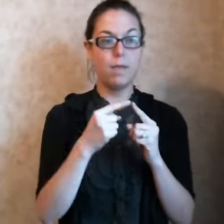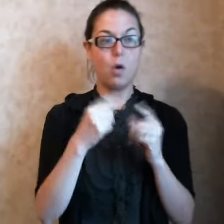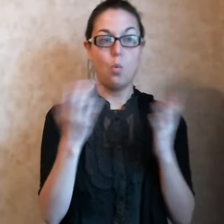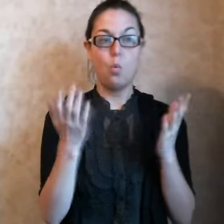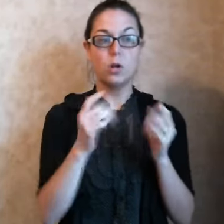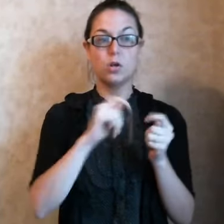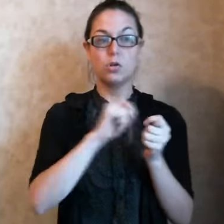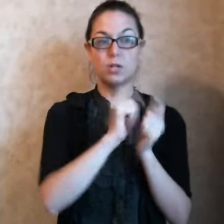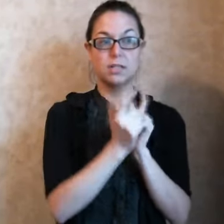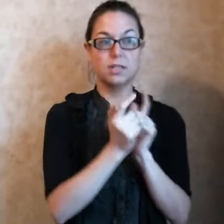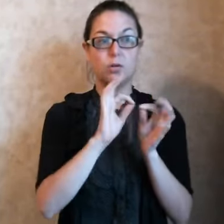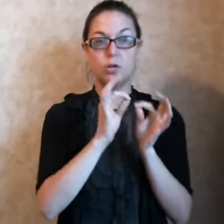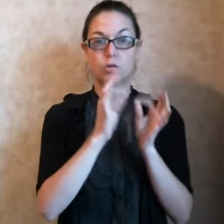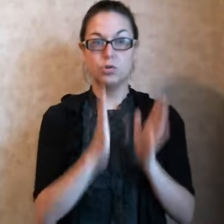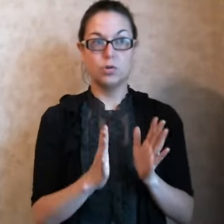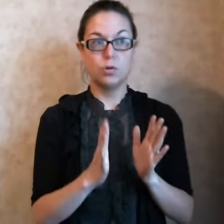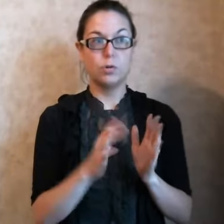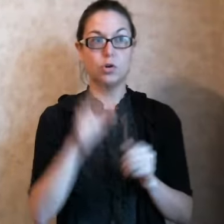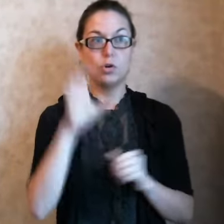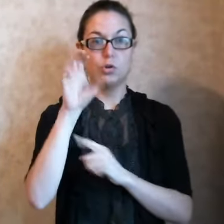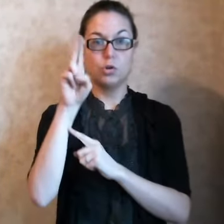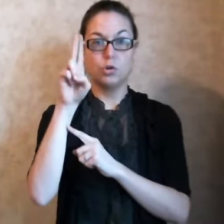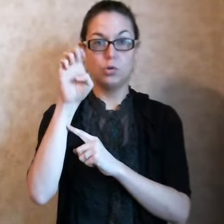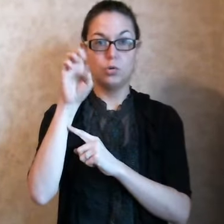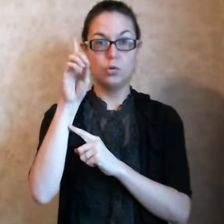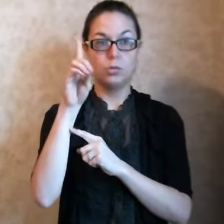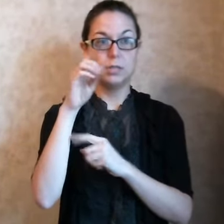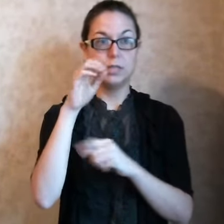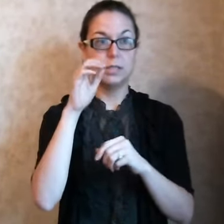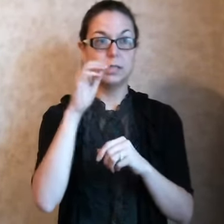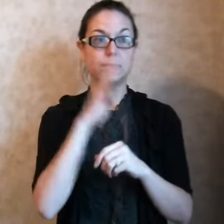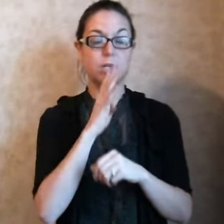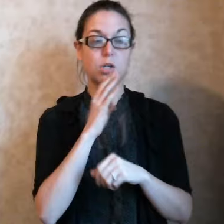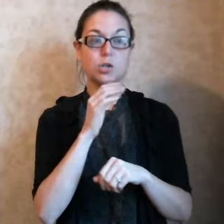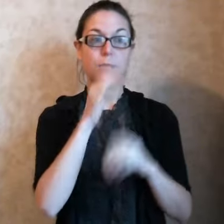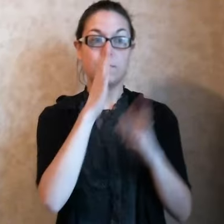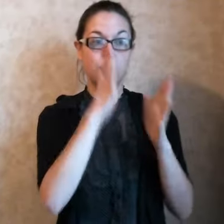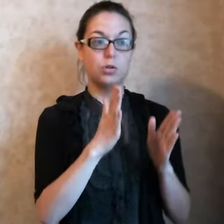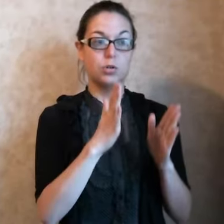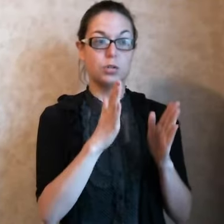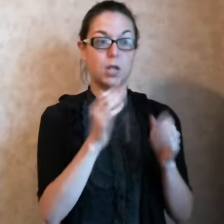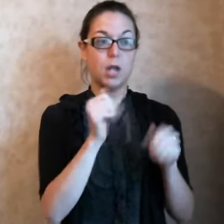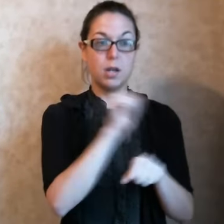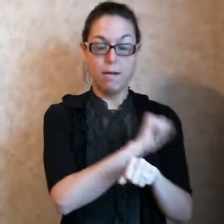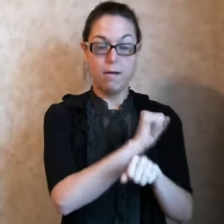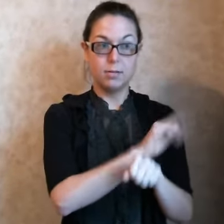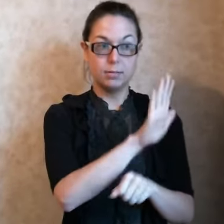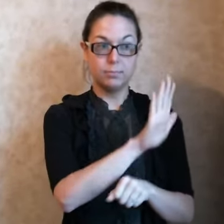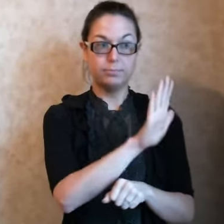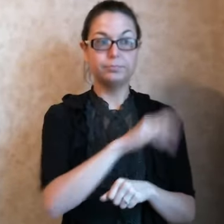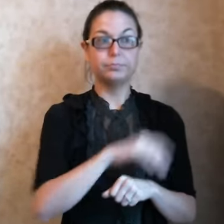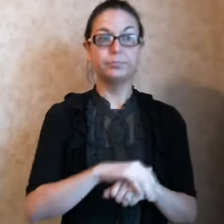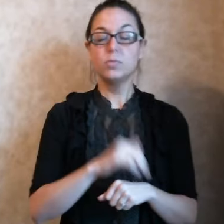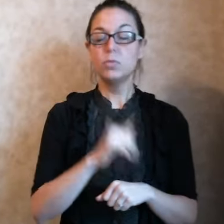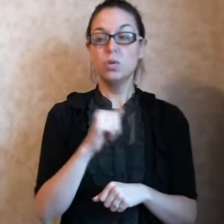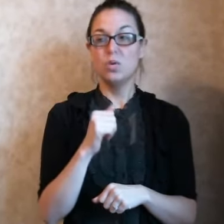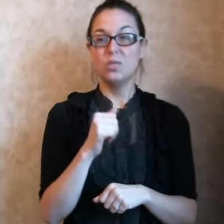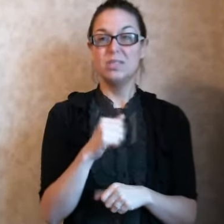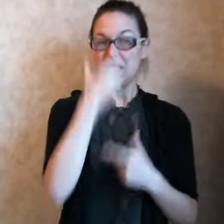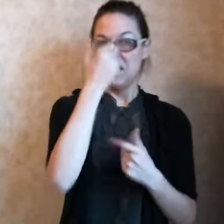interesting, but we didn't really practice cued speech. It was more like, this is what the field